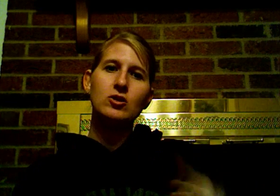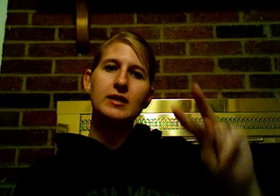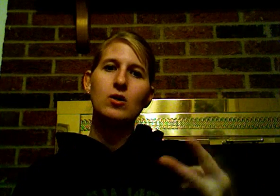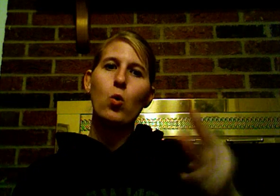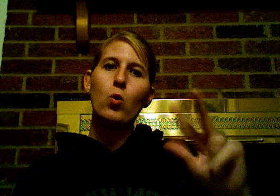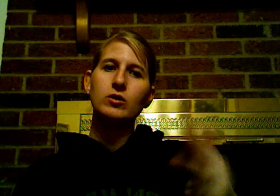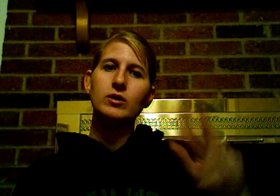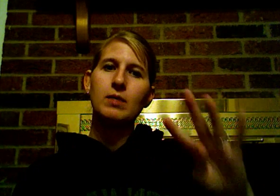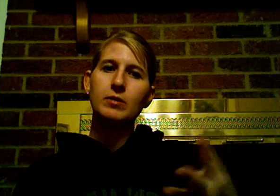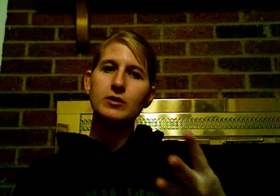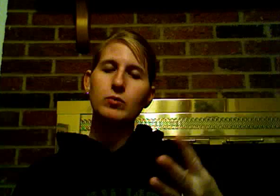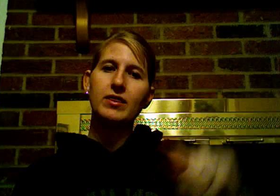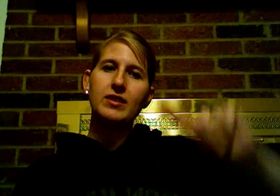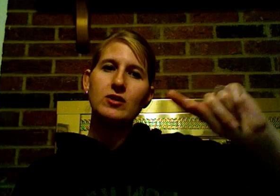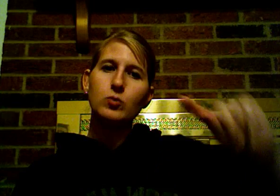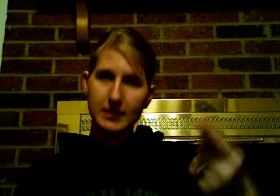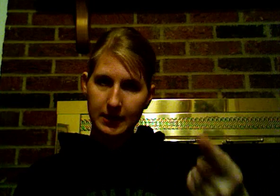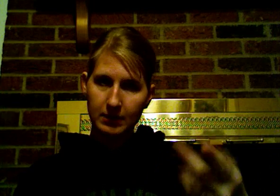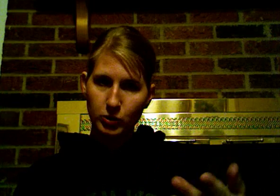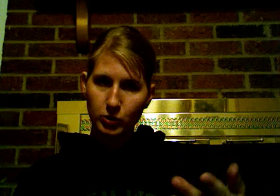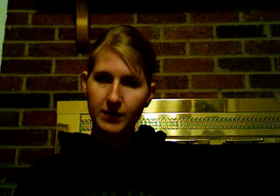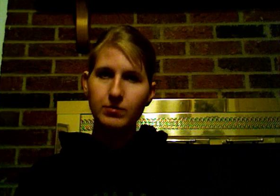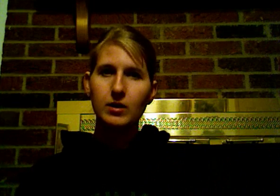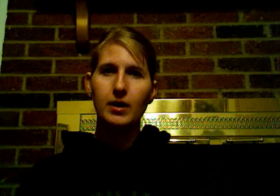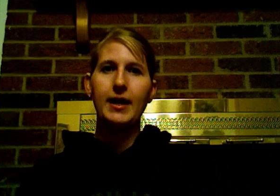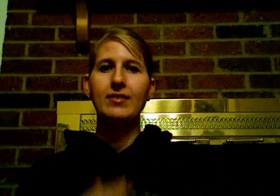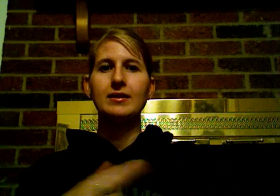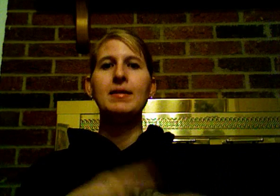looks like the ordinal numbers with the twisting motion. Again, the limit